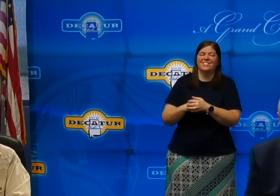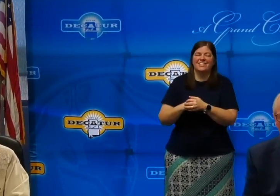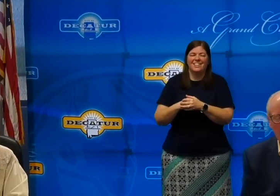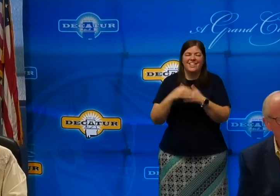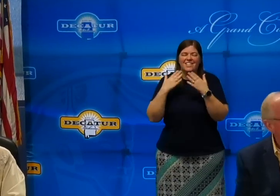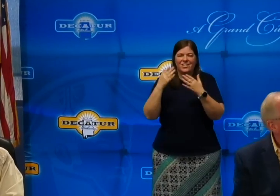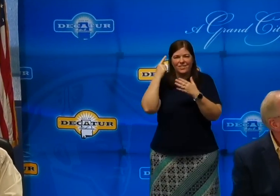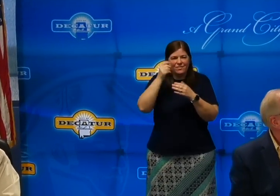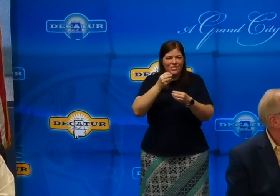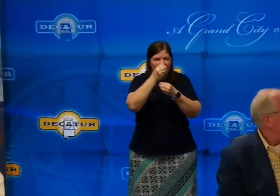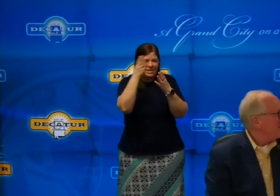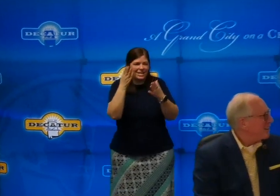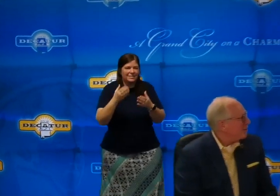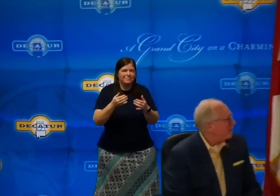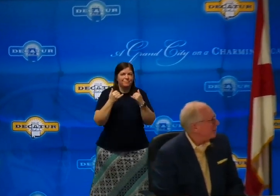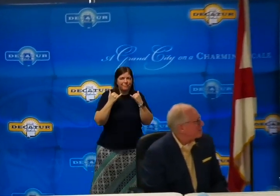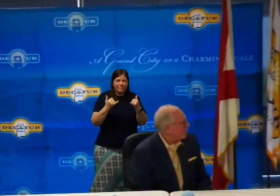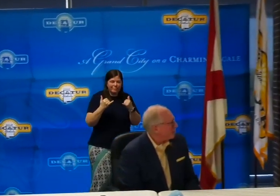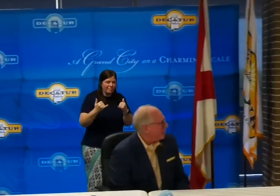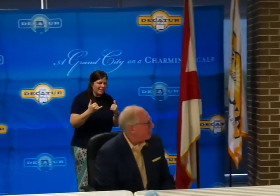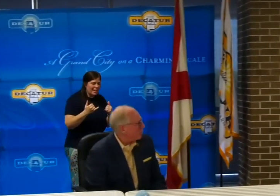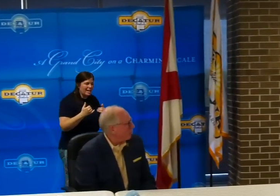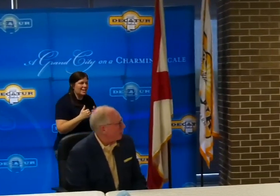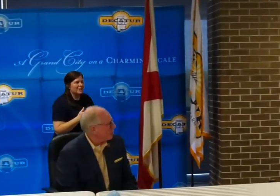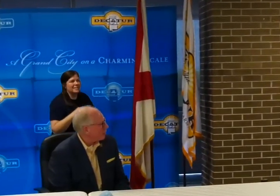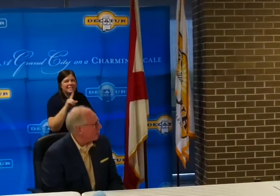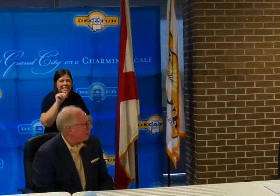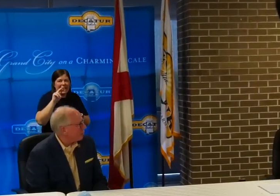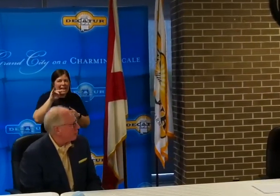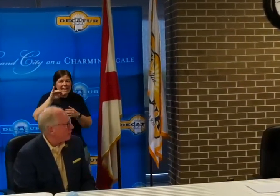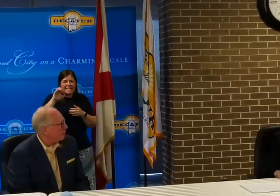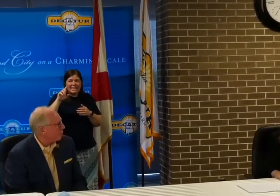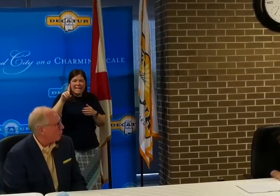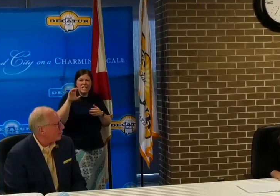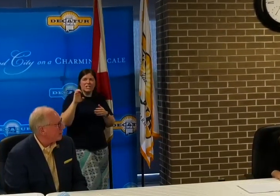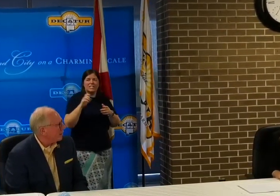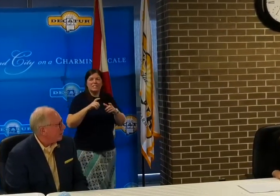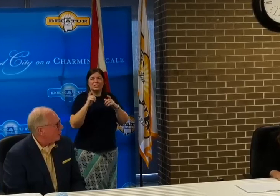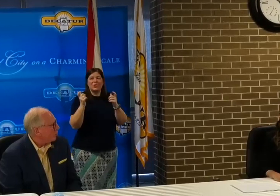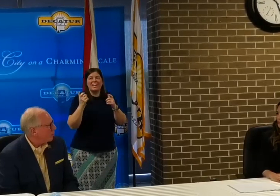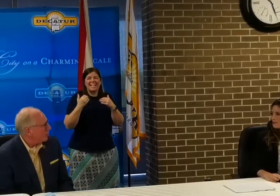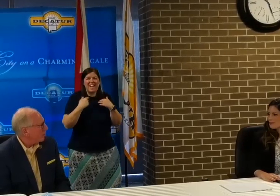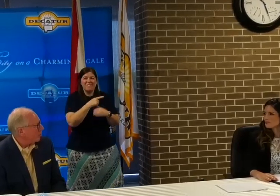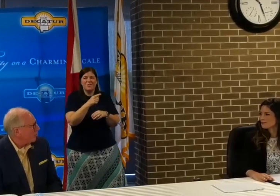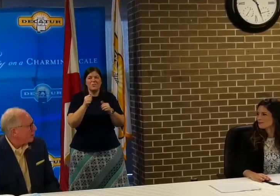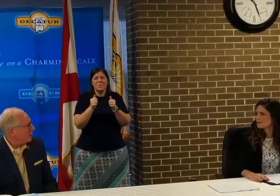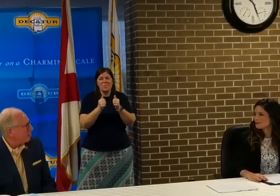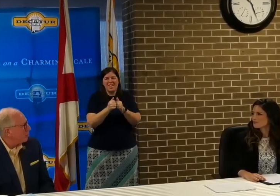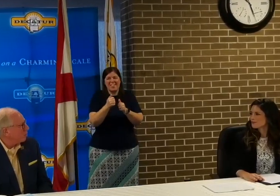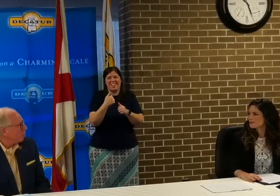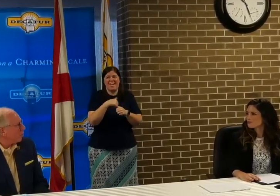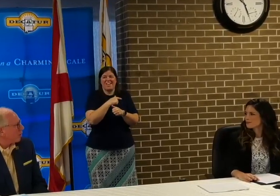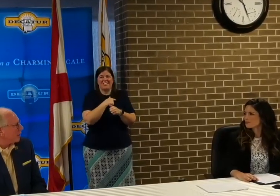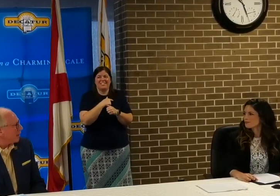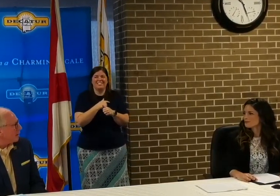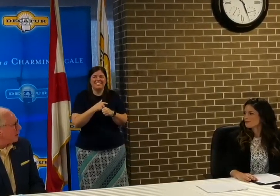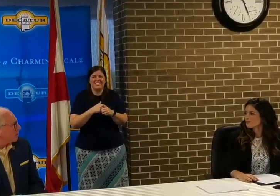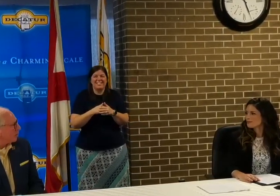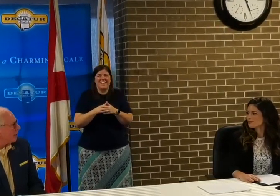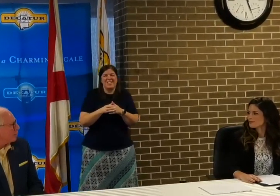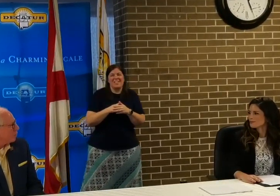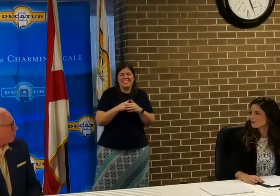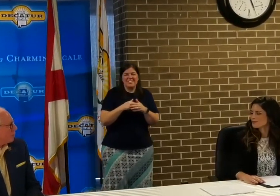you for the update. All right, Danielle, it's great to have you with us. Thank you for what you and your great team do for our